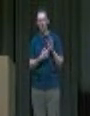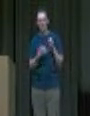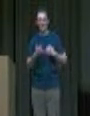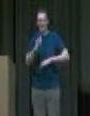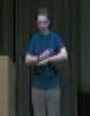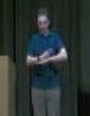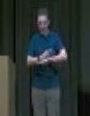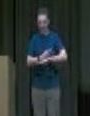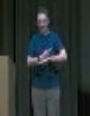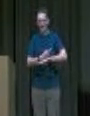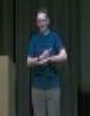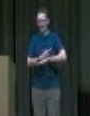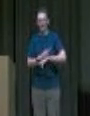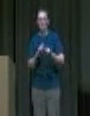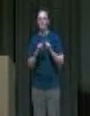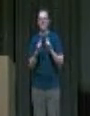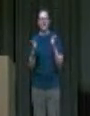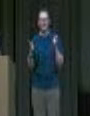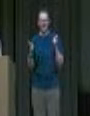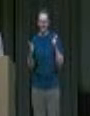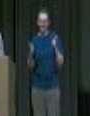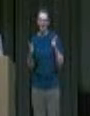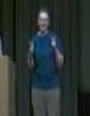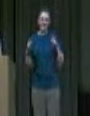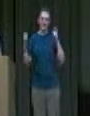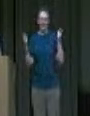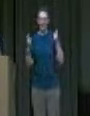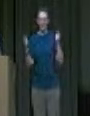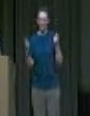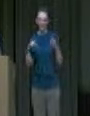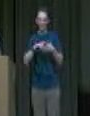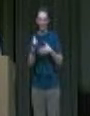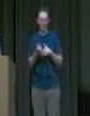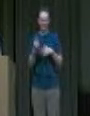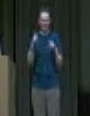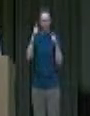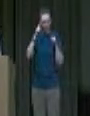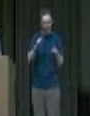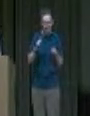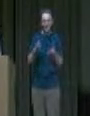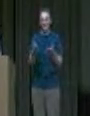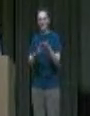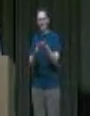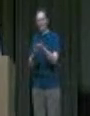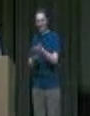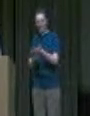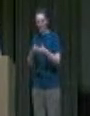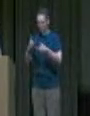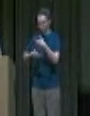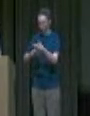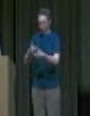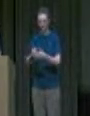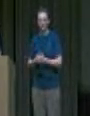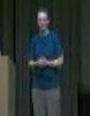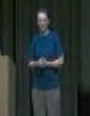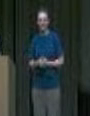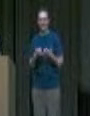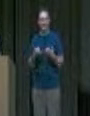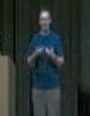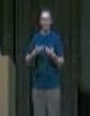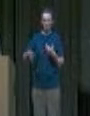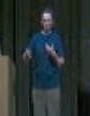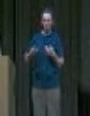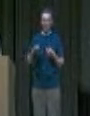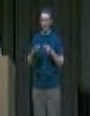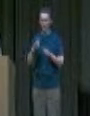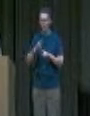today, big celebration of the project agreement and getting that signed, getting that moved forward. Within the next few weeks,